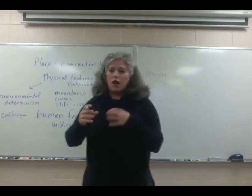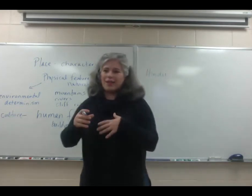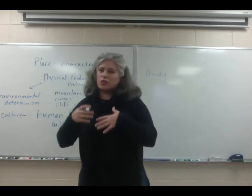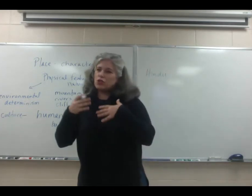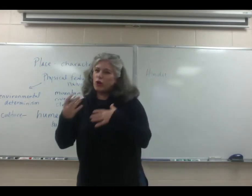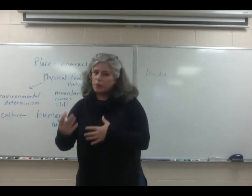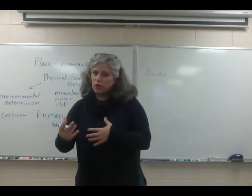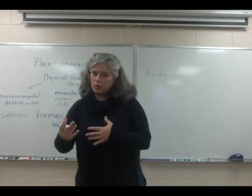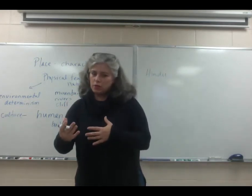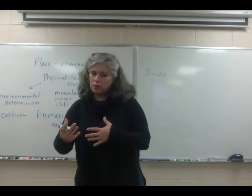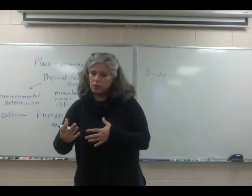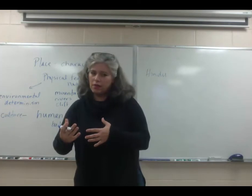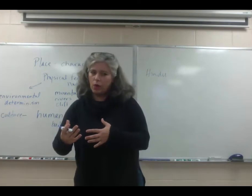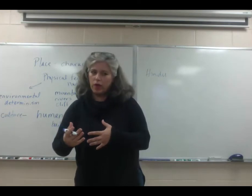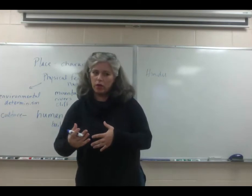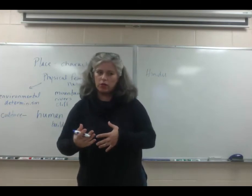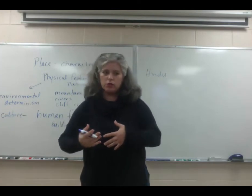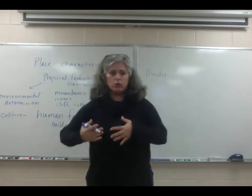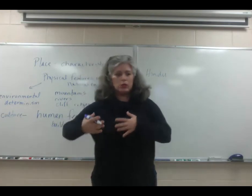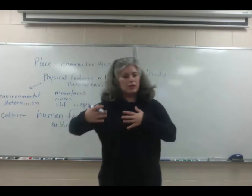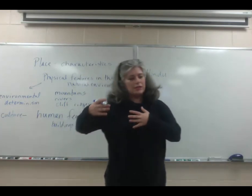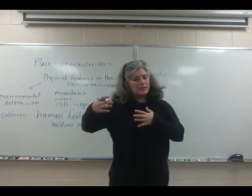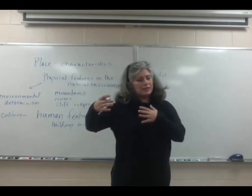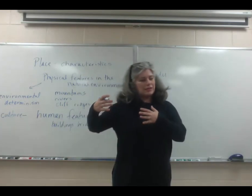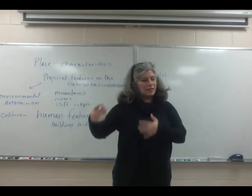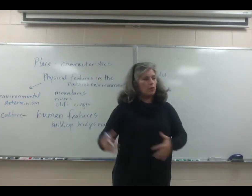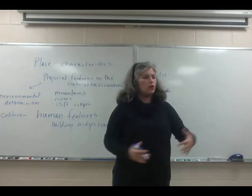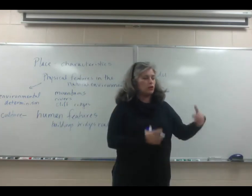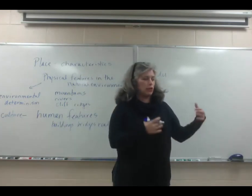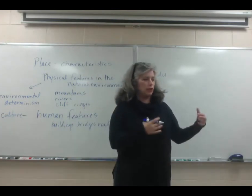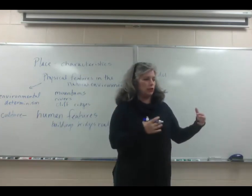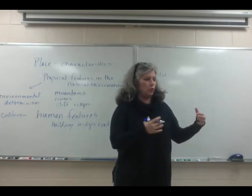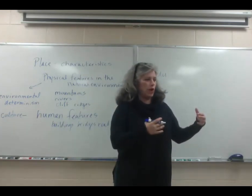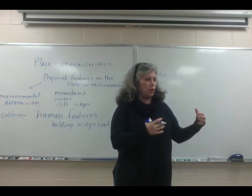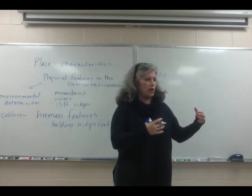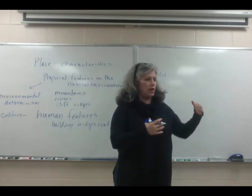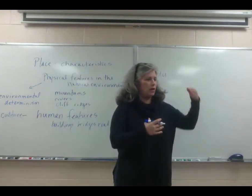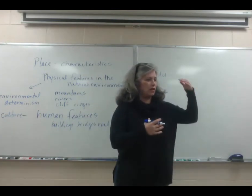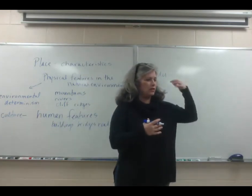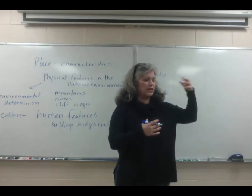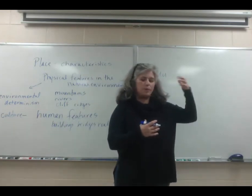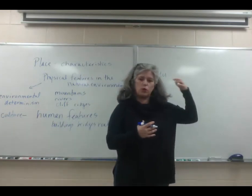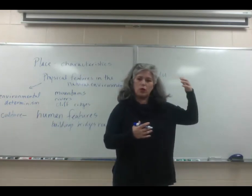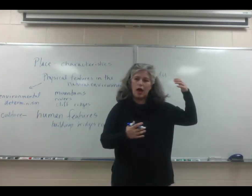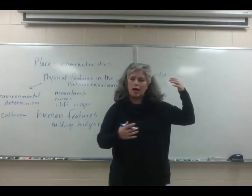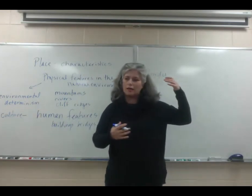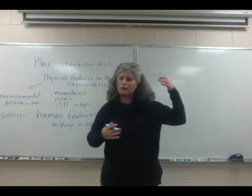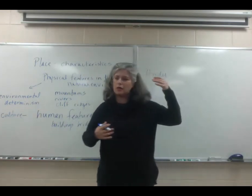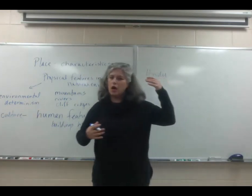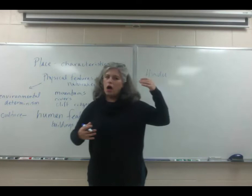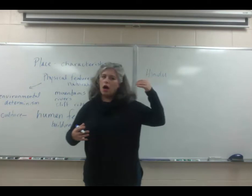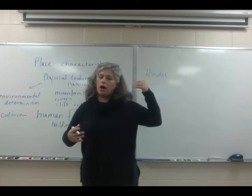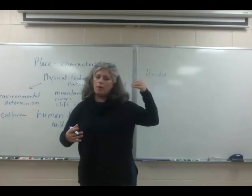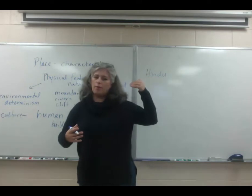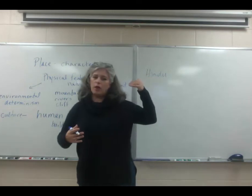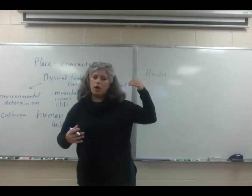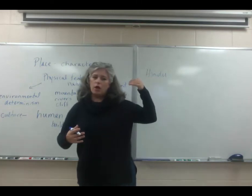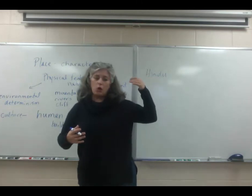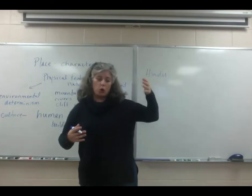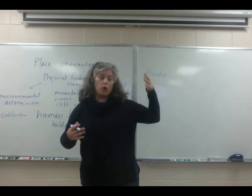of descriptions that we include similar to the way we conceptualize or